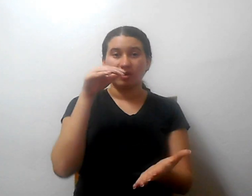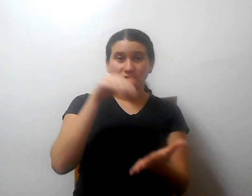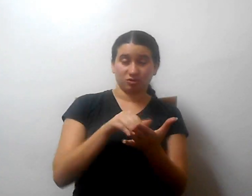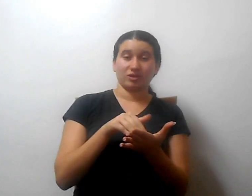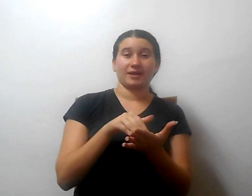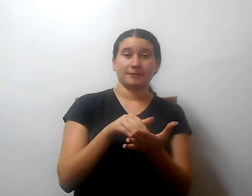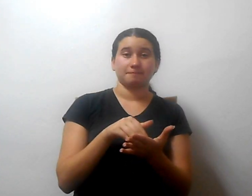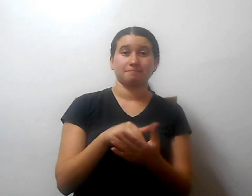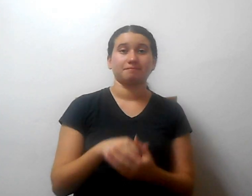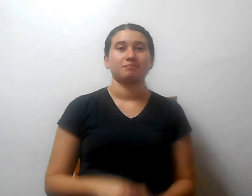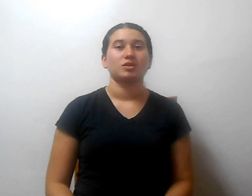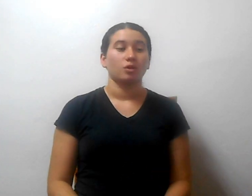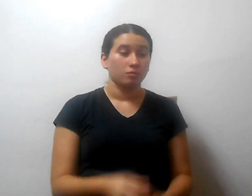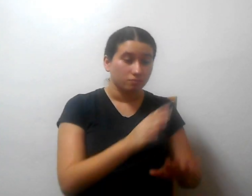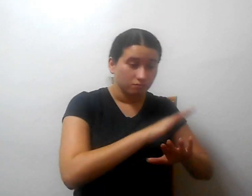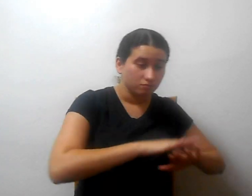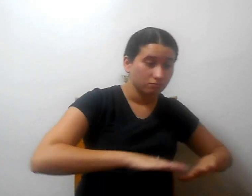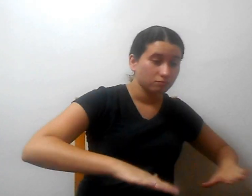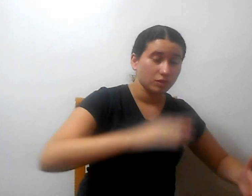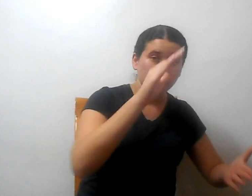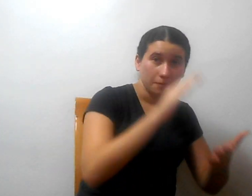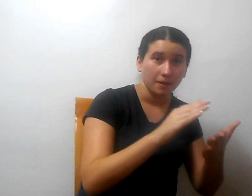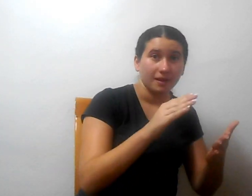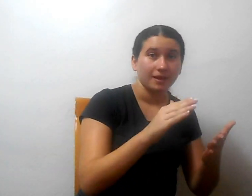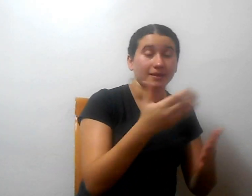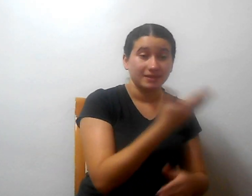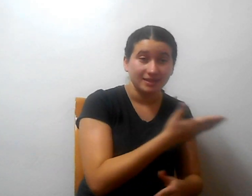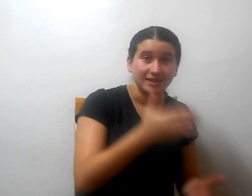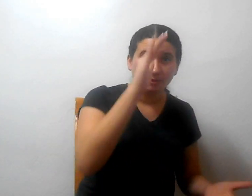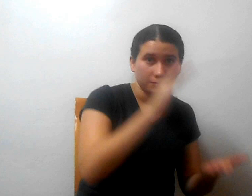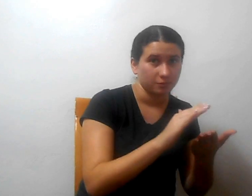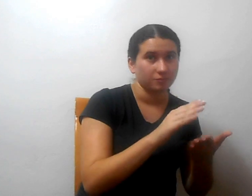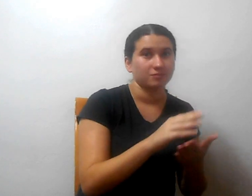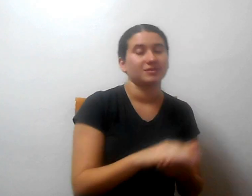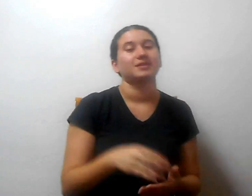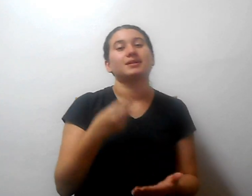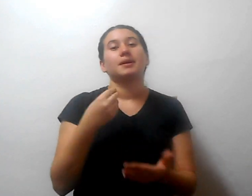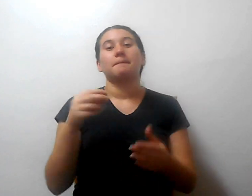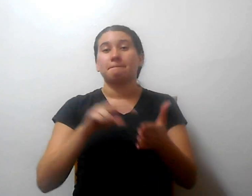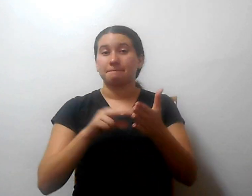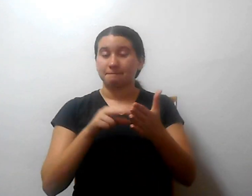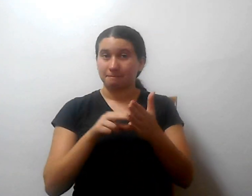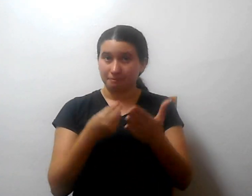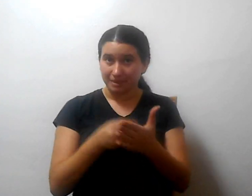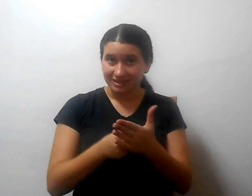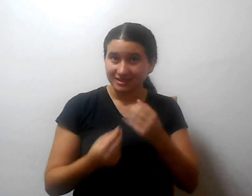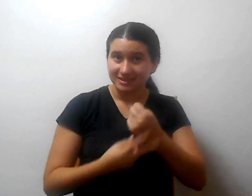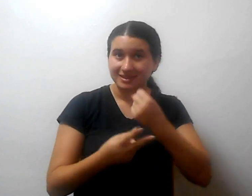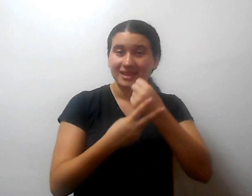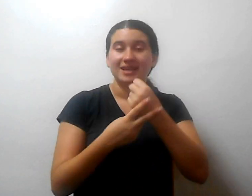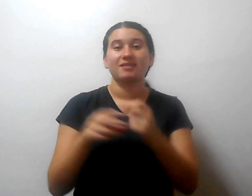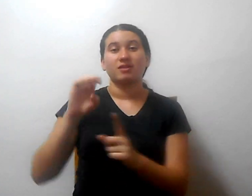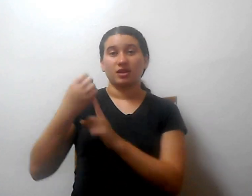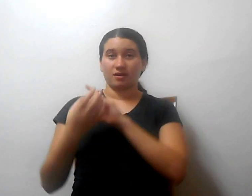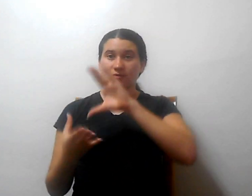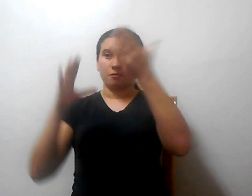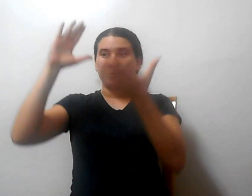some more money there, but also a smaller footprint. And because it's really designed around an edited set